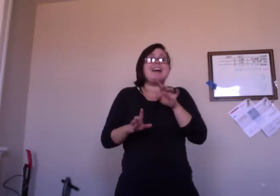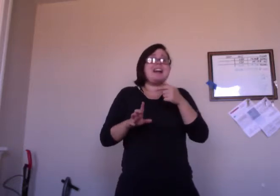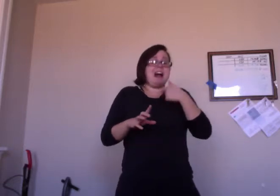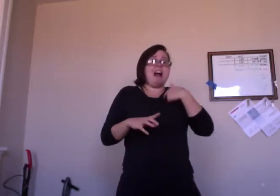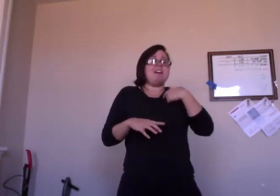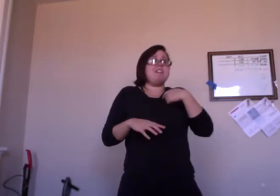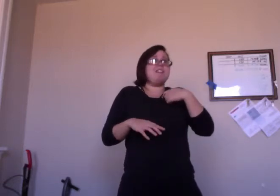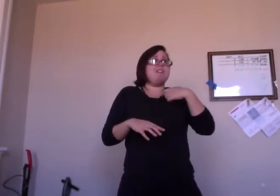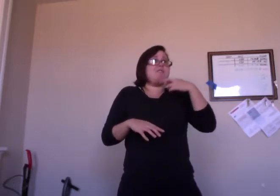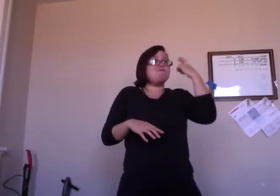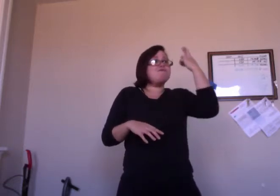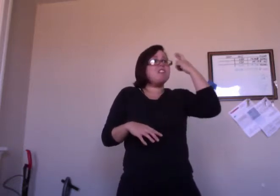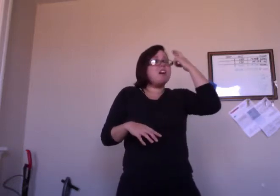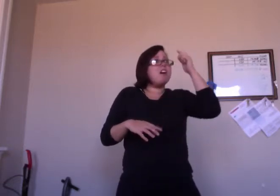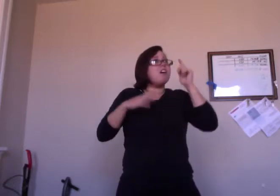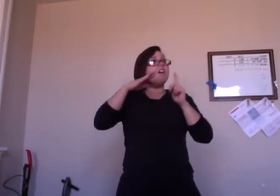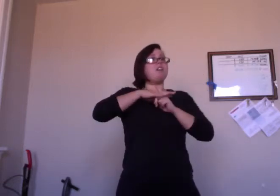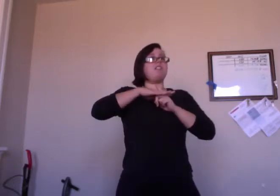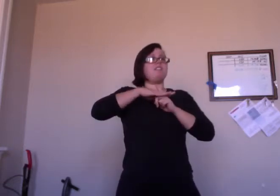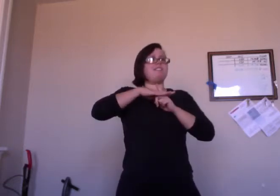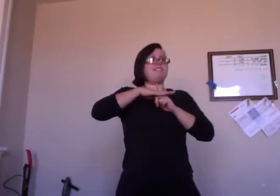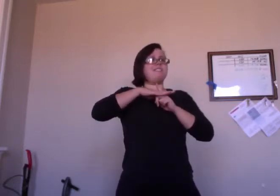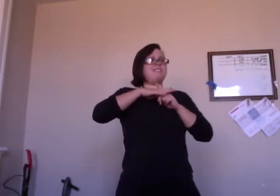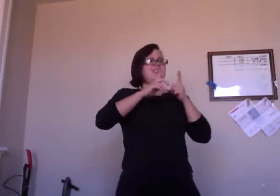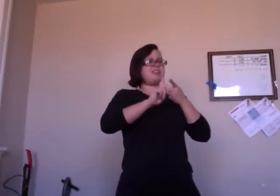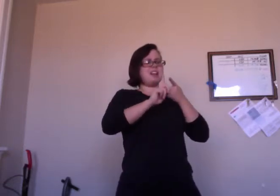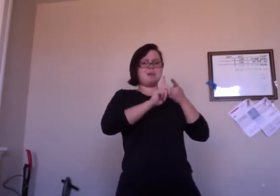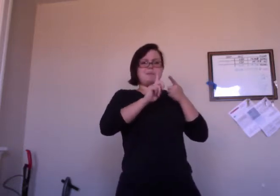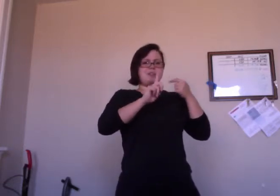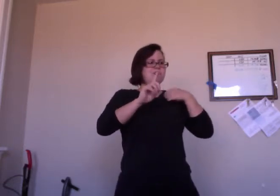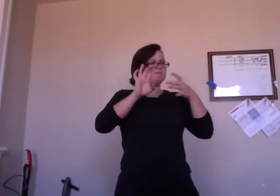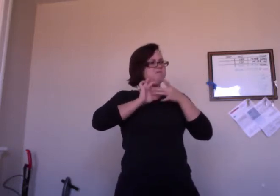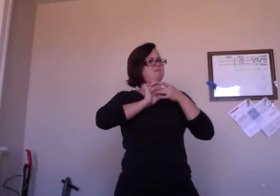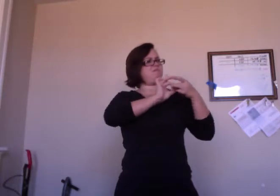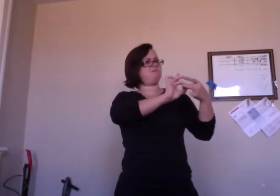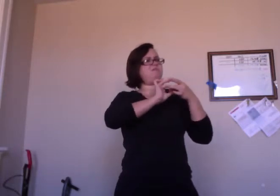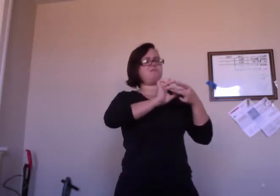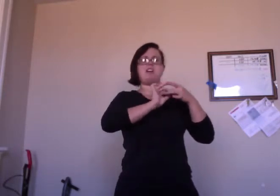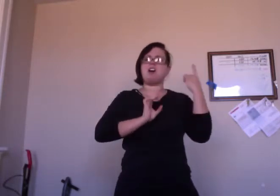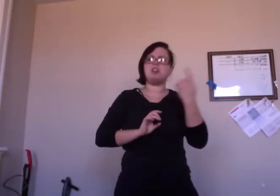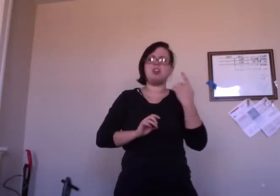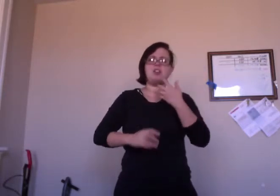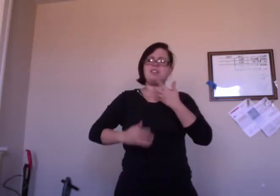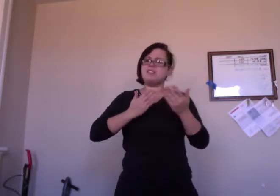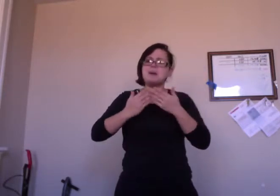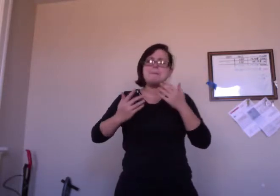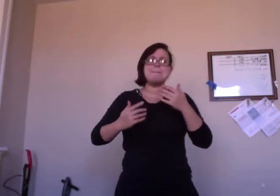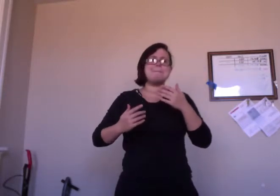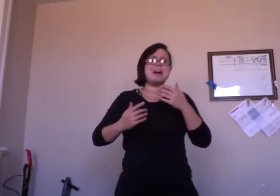I realized at that point, by connecting those 2 dots, that the only thing that matters in my life is being a great